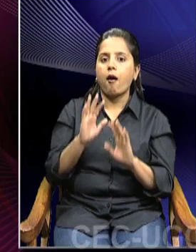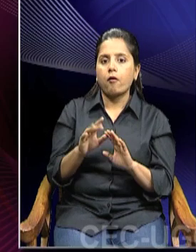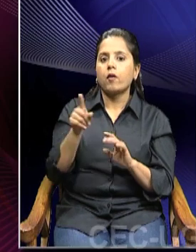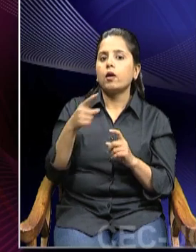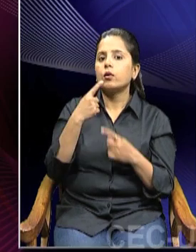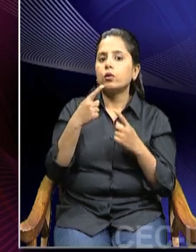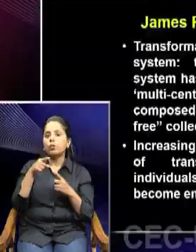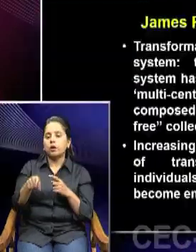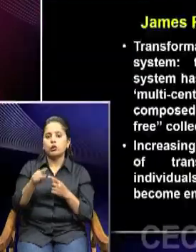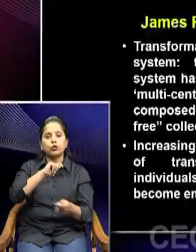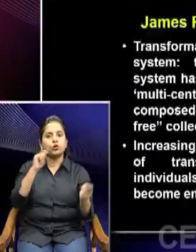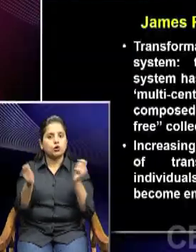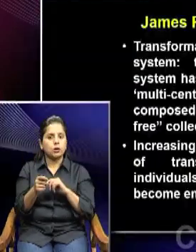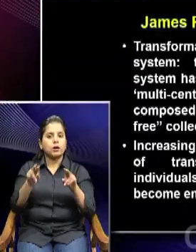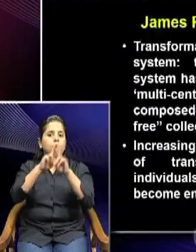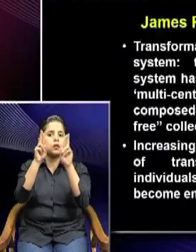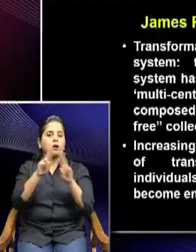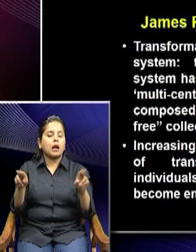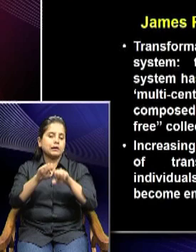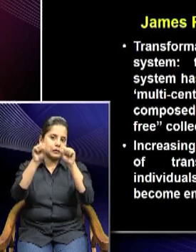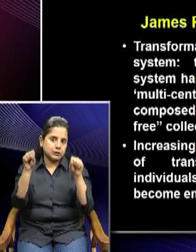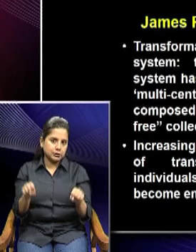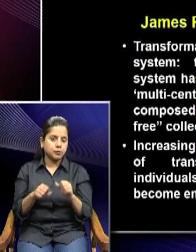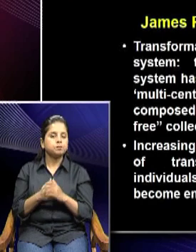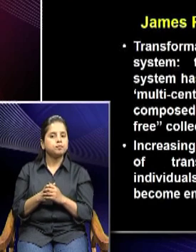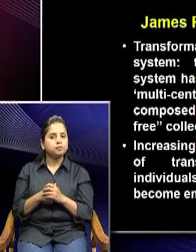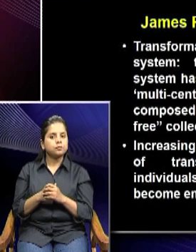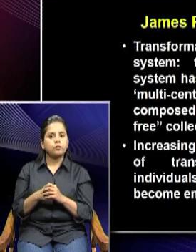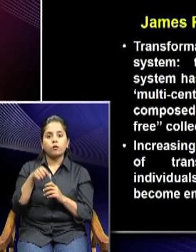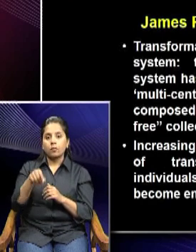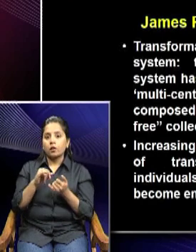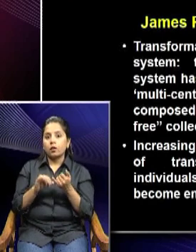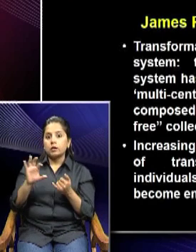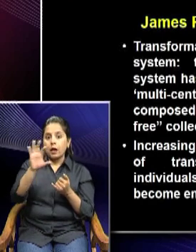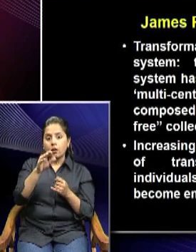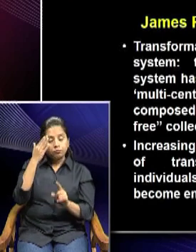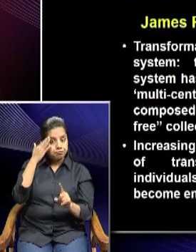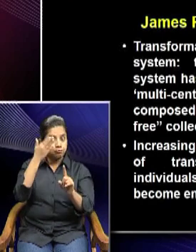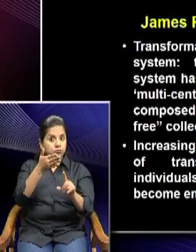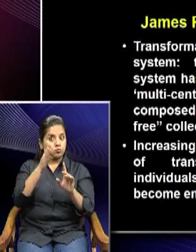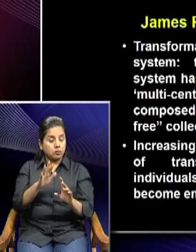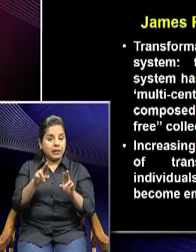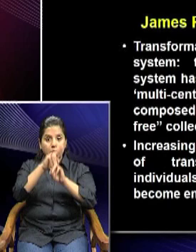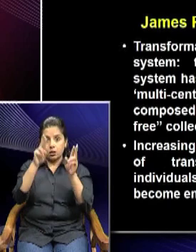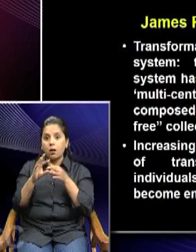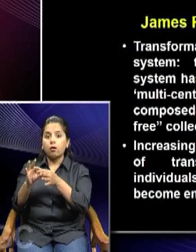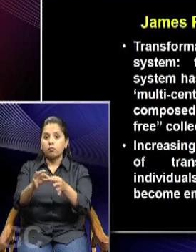about transformation of international system. The state-centric international